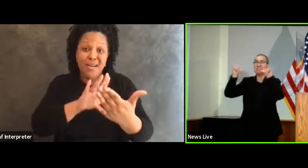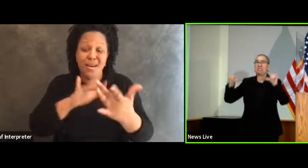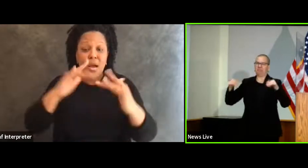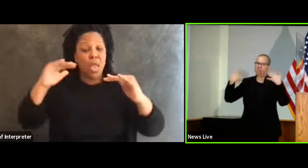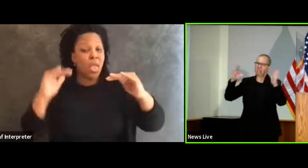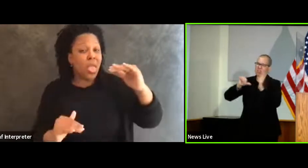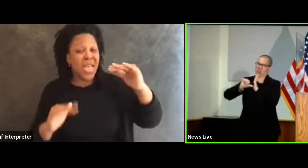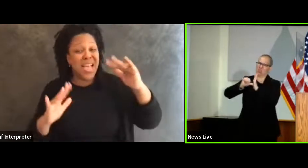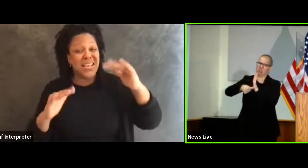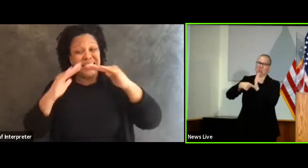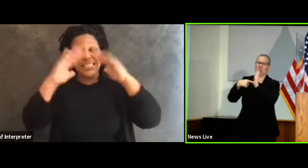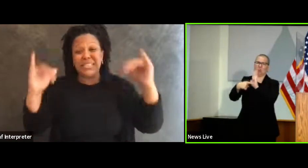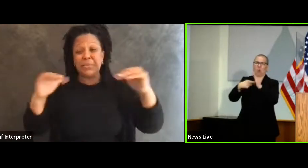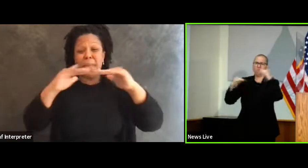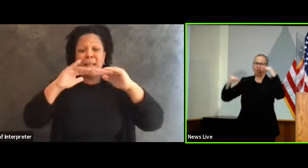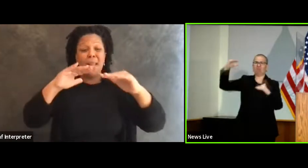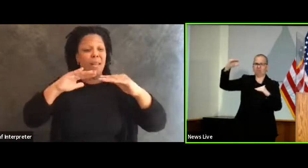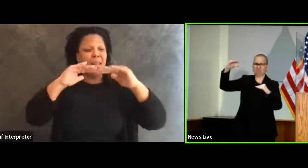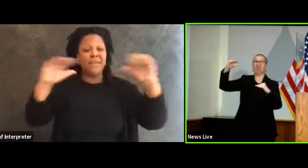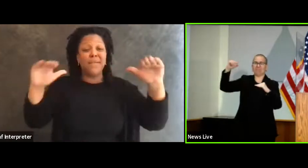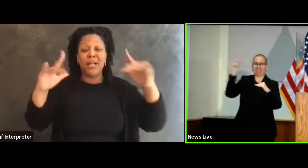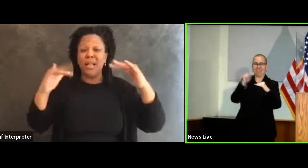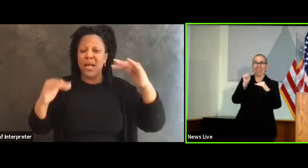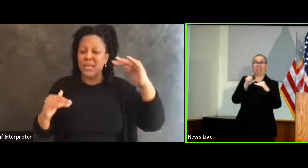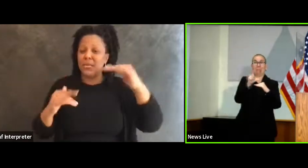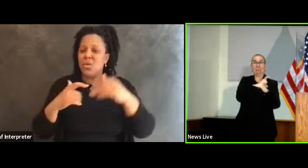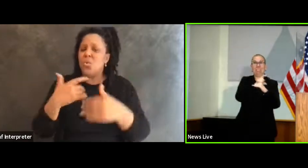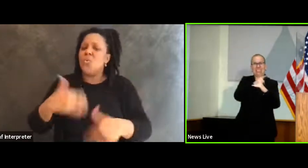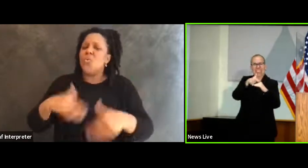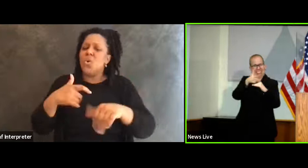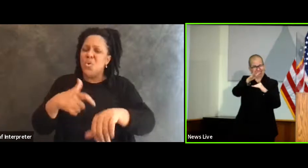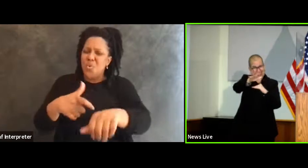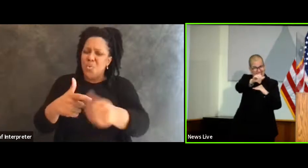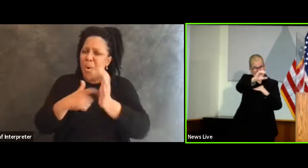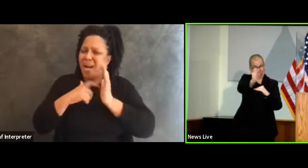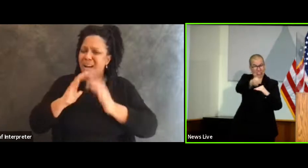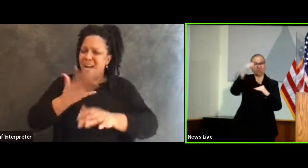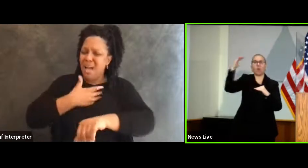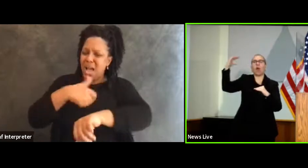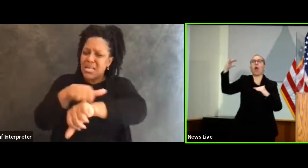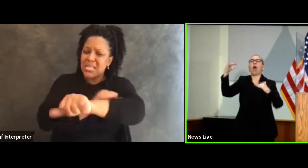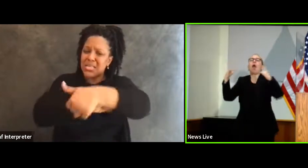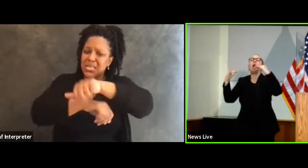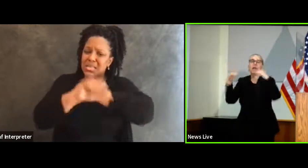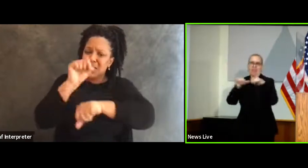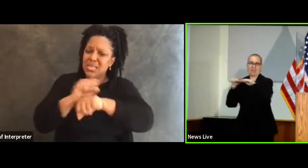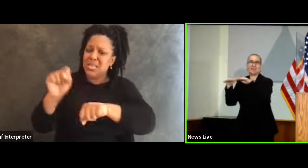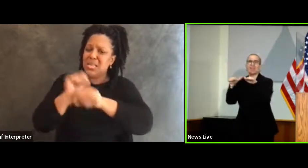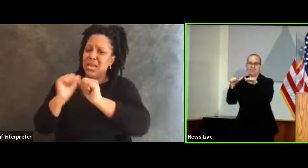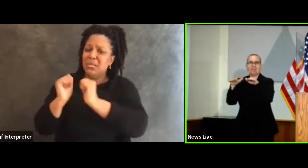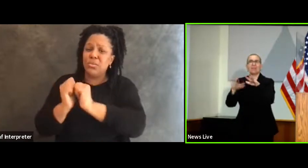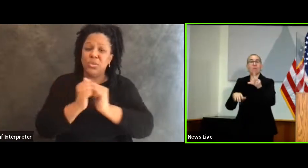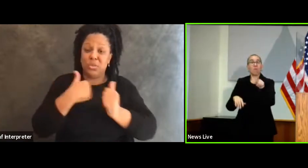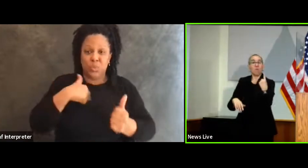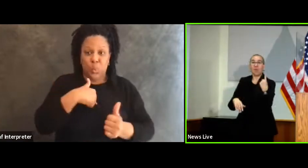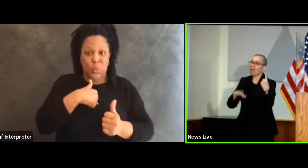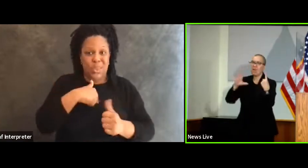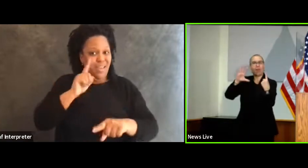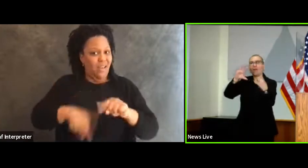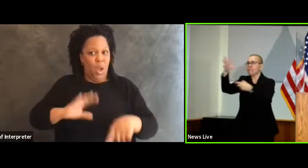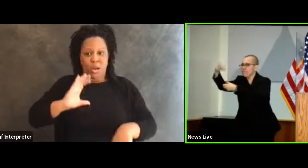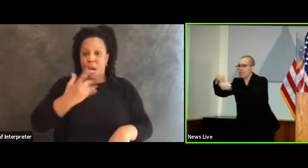law enforcement requires all of us to work together hand in hand. And we cannot do it alone. It requires people of all